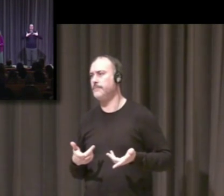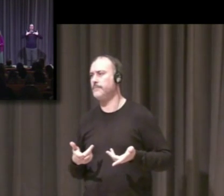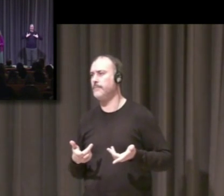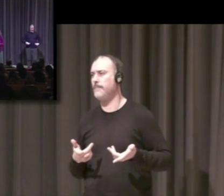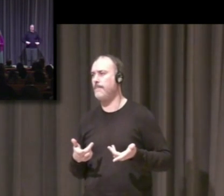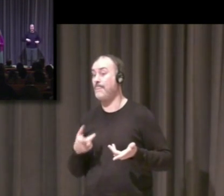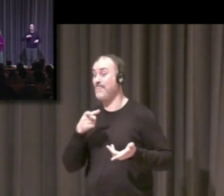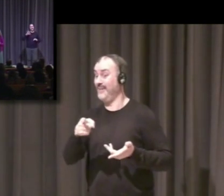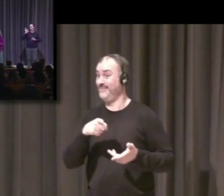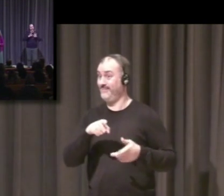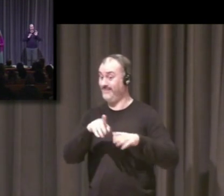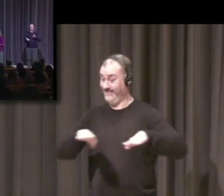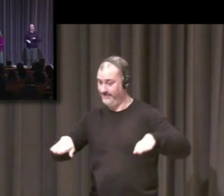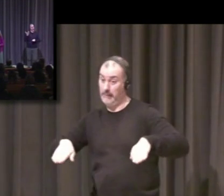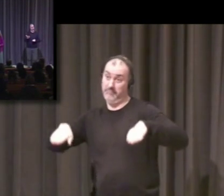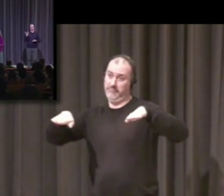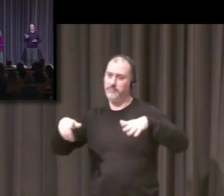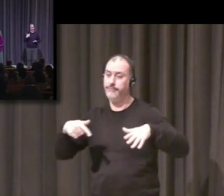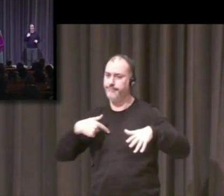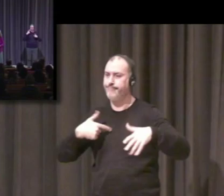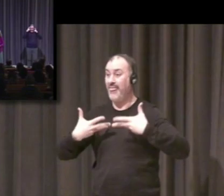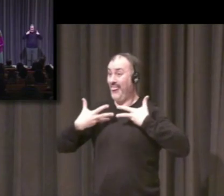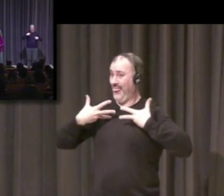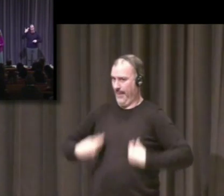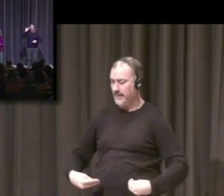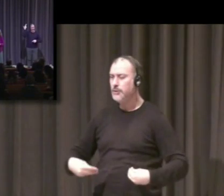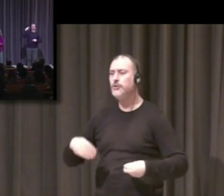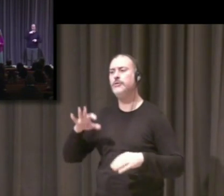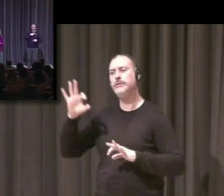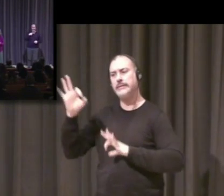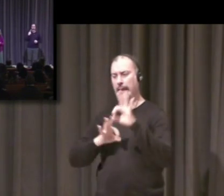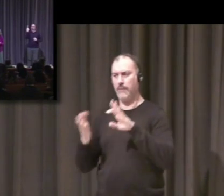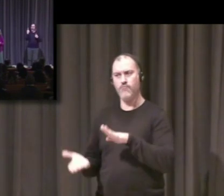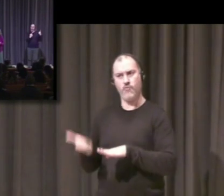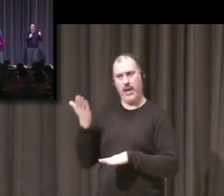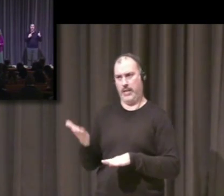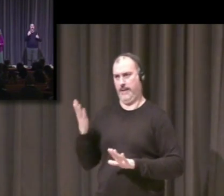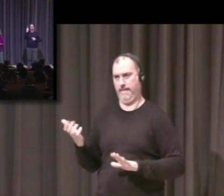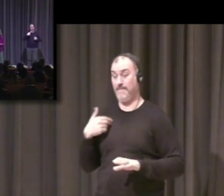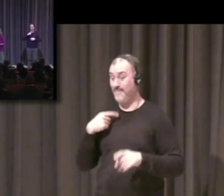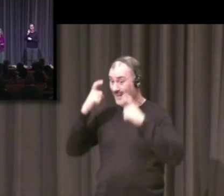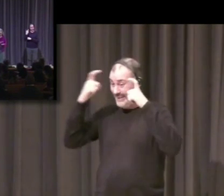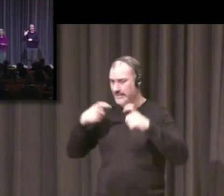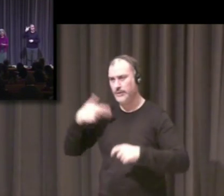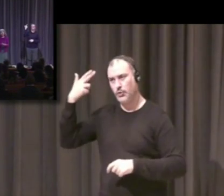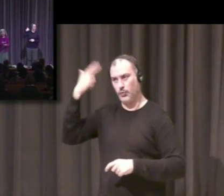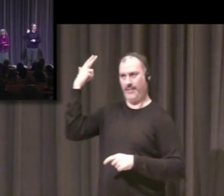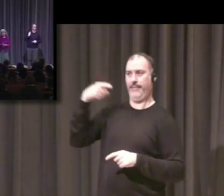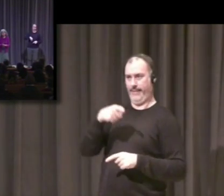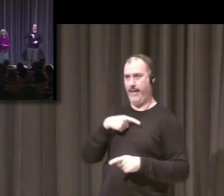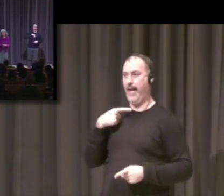rate. Some of them succeed in suicide. It's awful. And